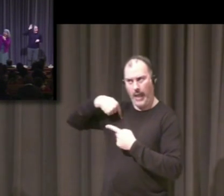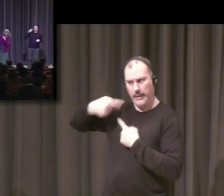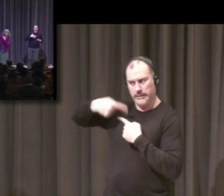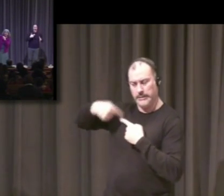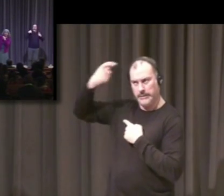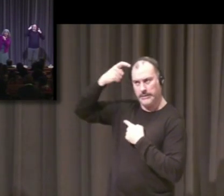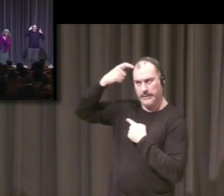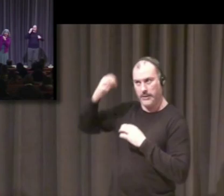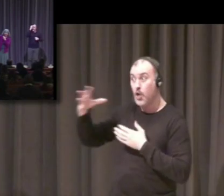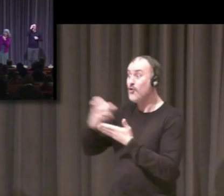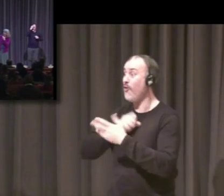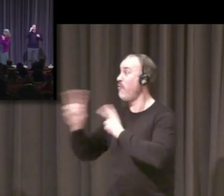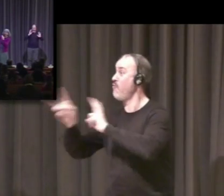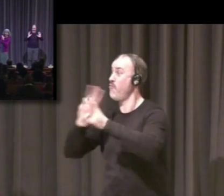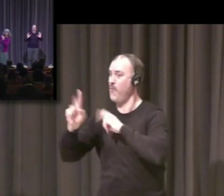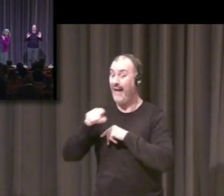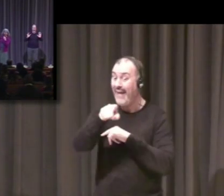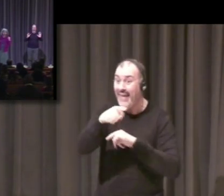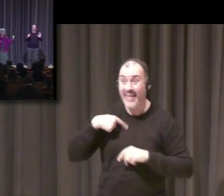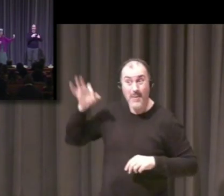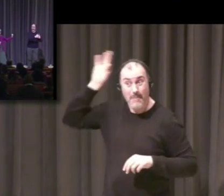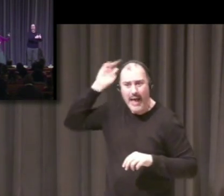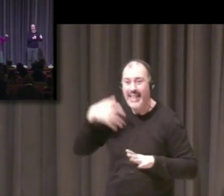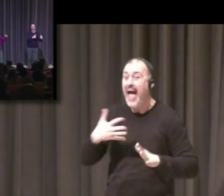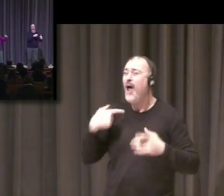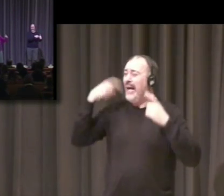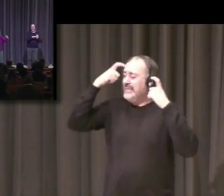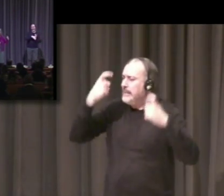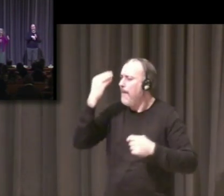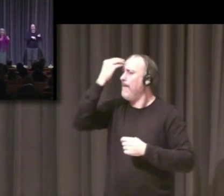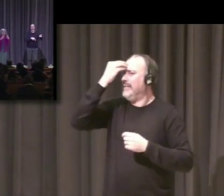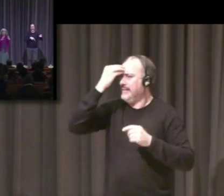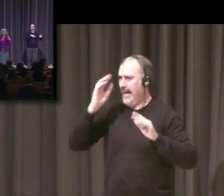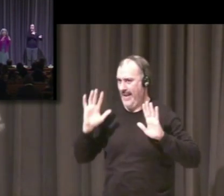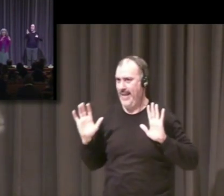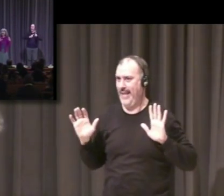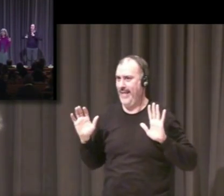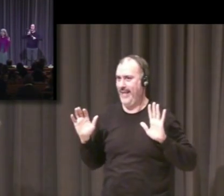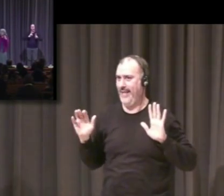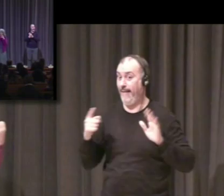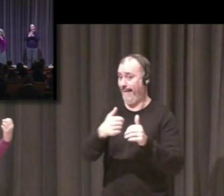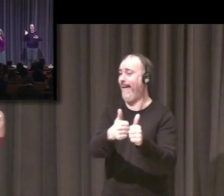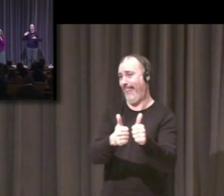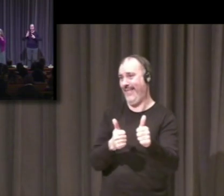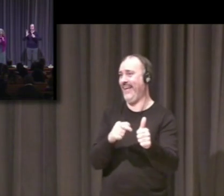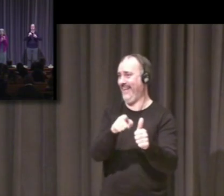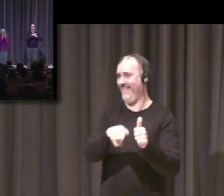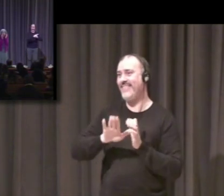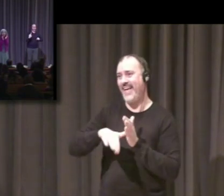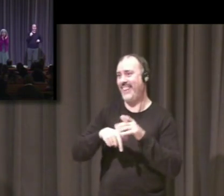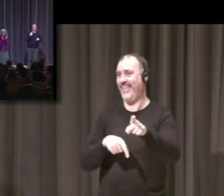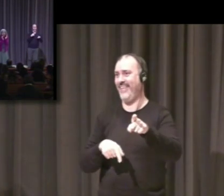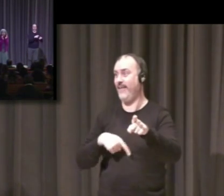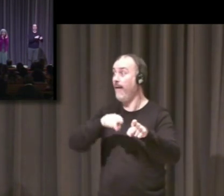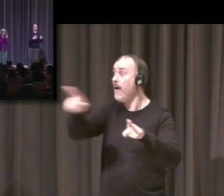and misses what that child says and what that child says and what that child says, because things are complicated now and